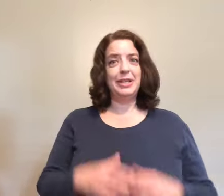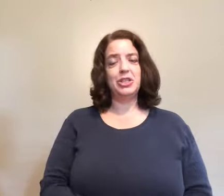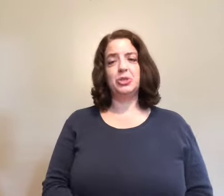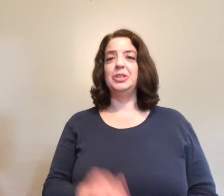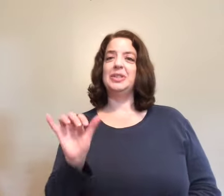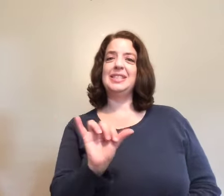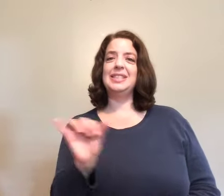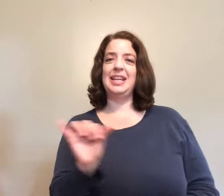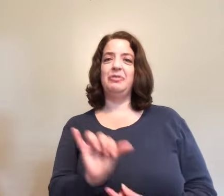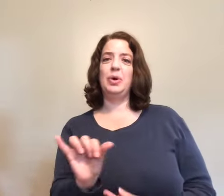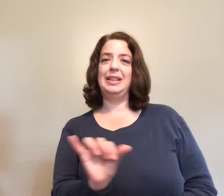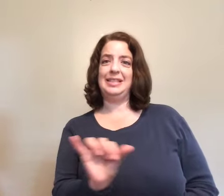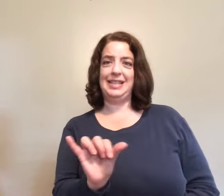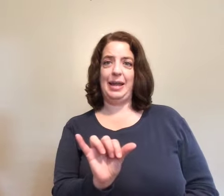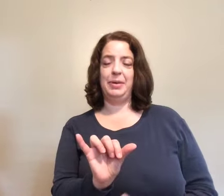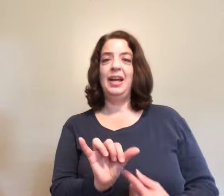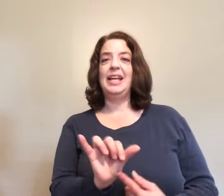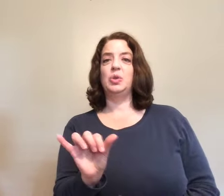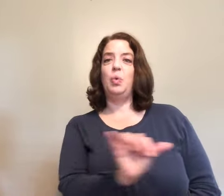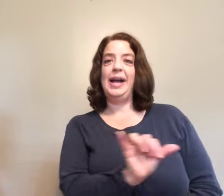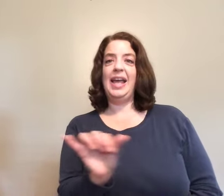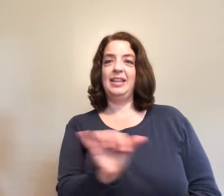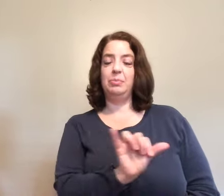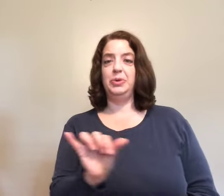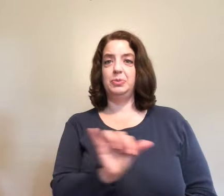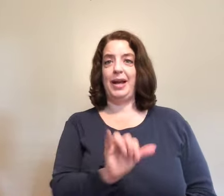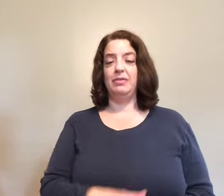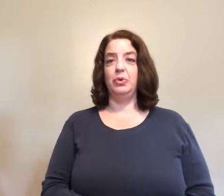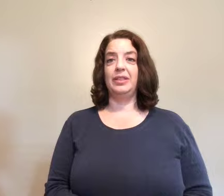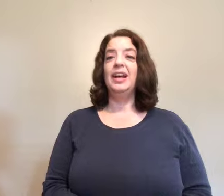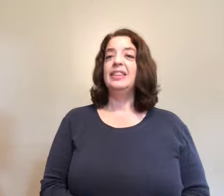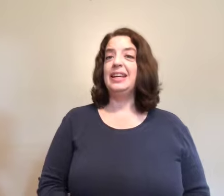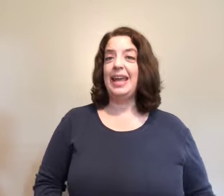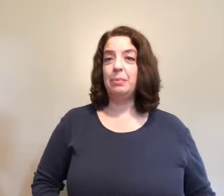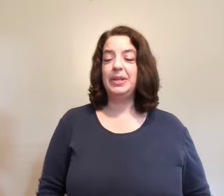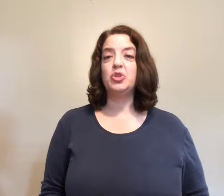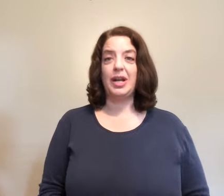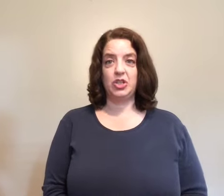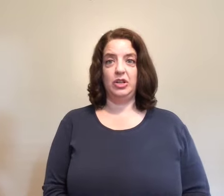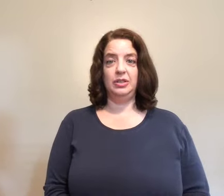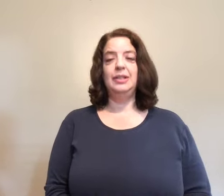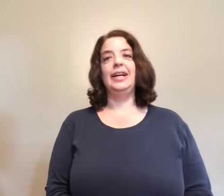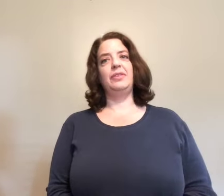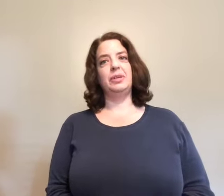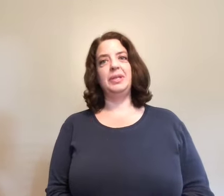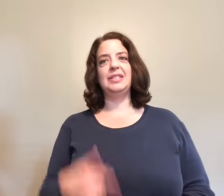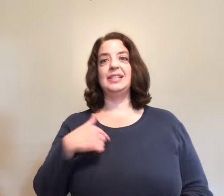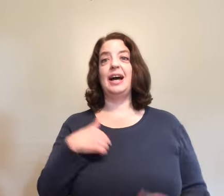as usual. So this is the sign for it, the same. It's a Y hand that moves back and forth. That can be directional. Like if somebody says,